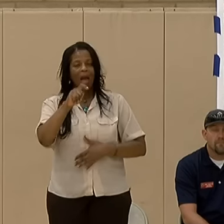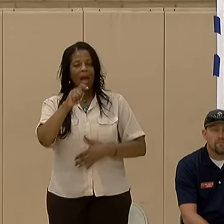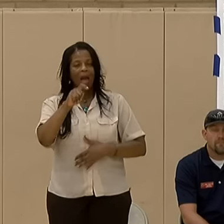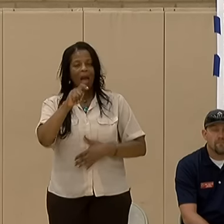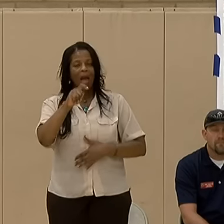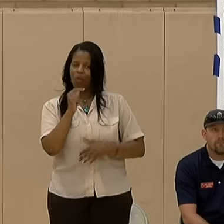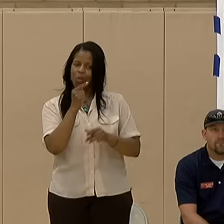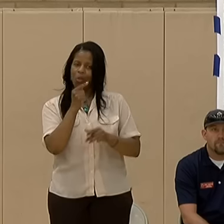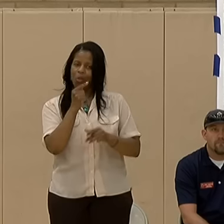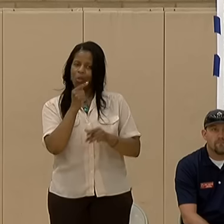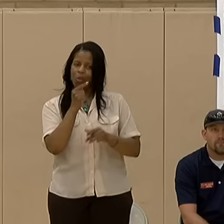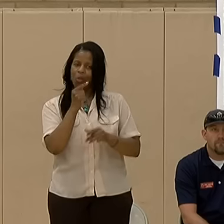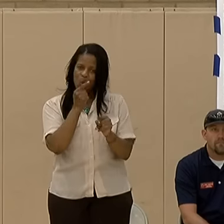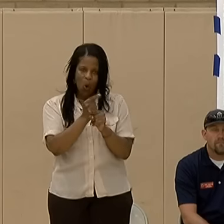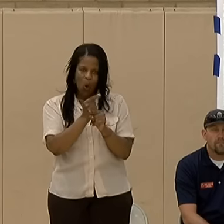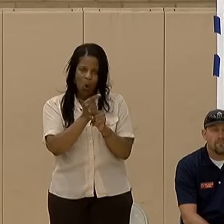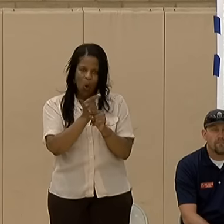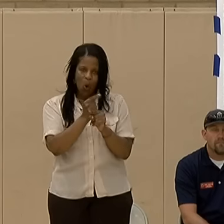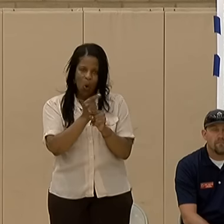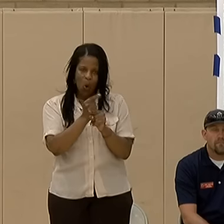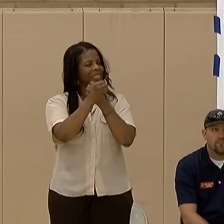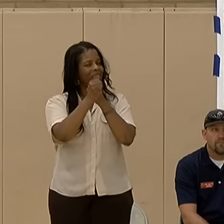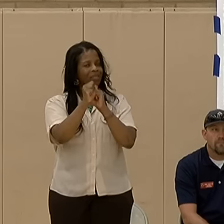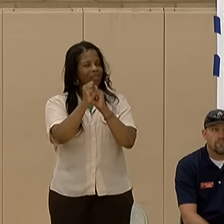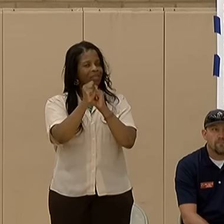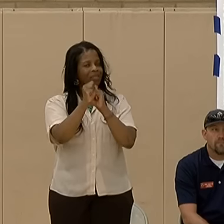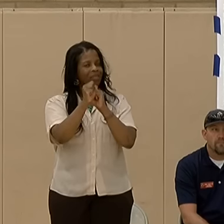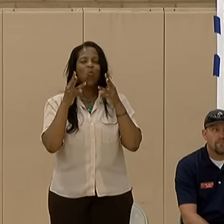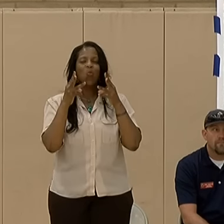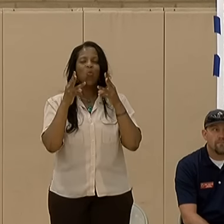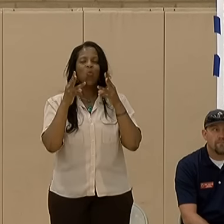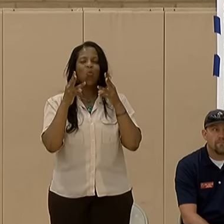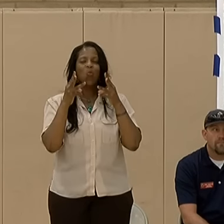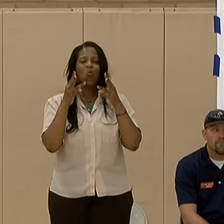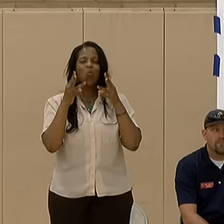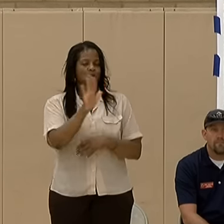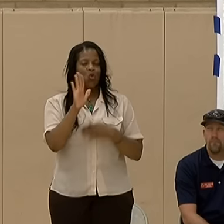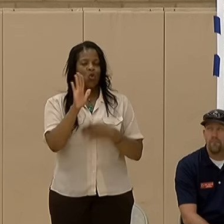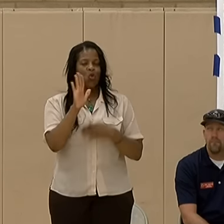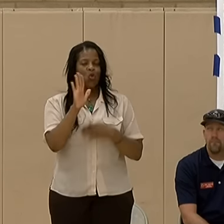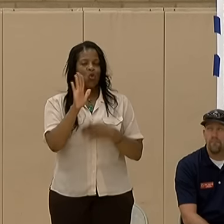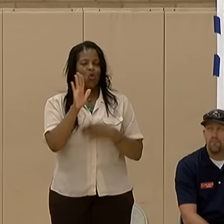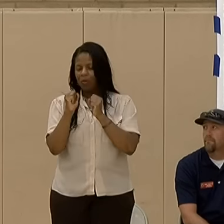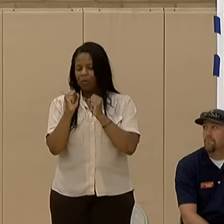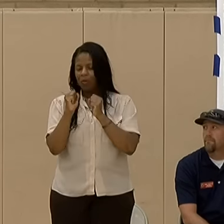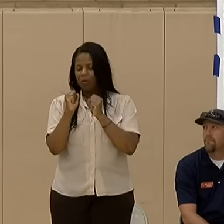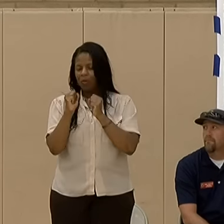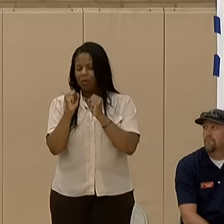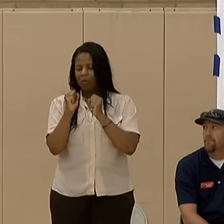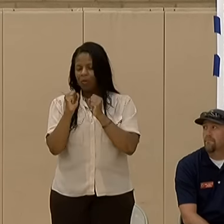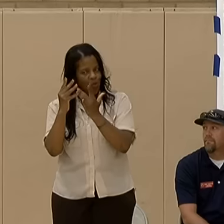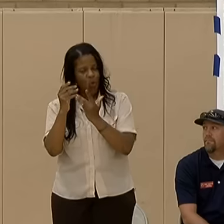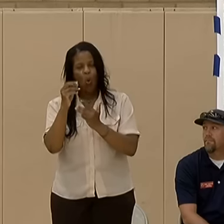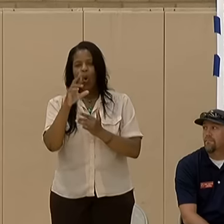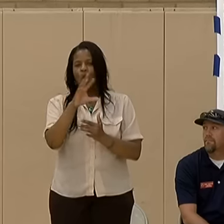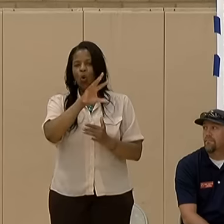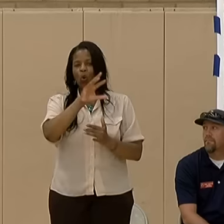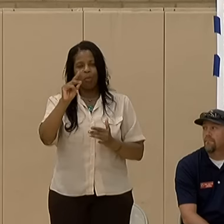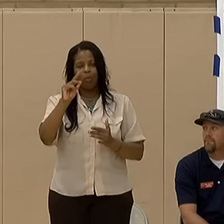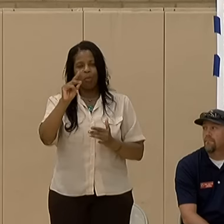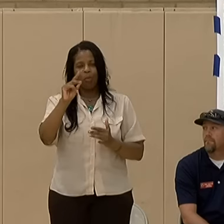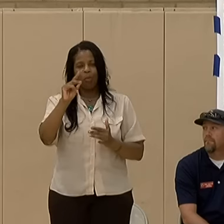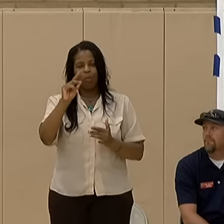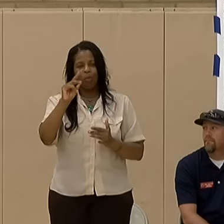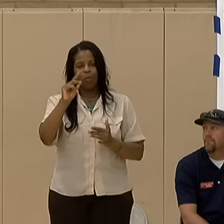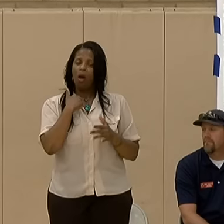and we have to do it the safe way. Your safety, whether the fire's burning or the repopulation, I cannot